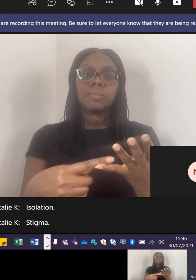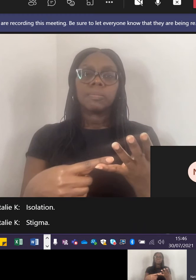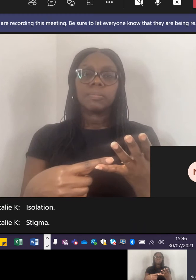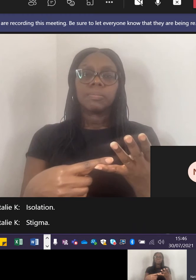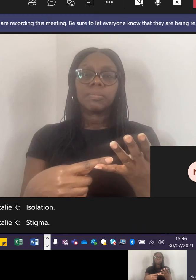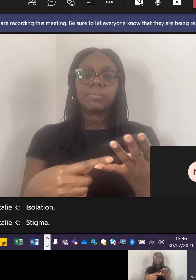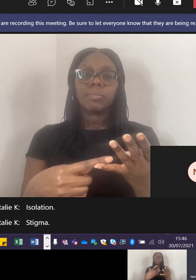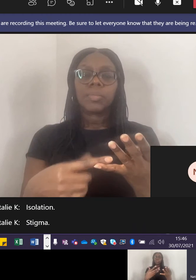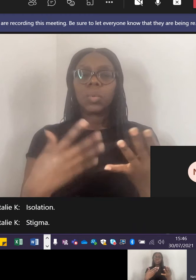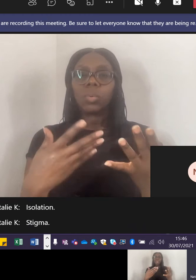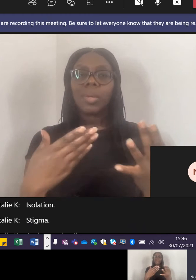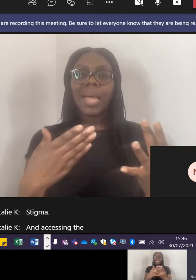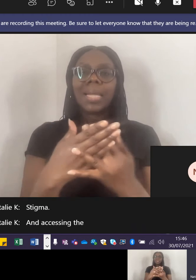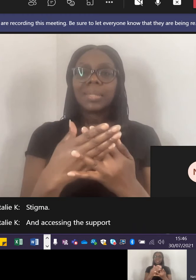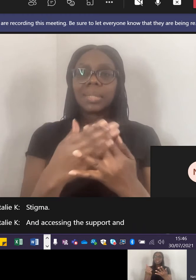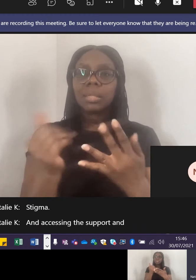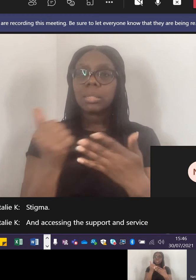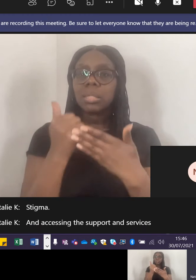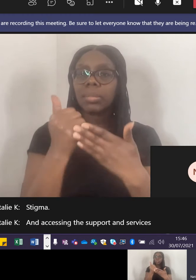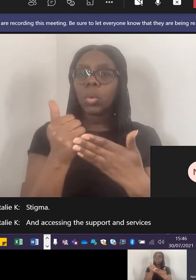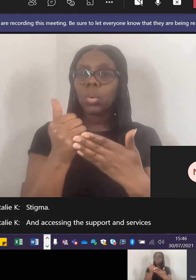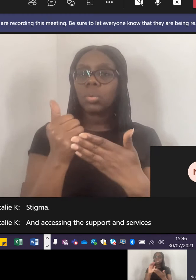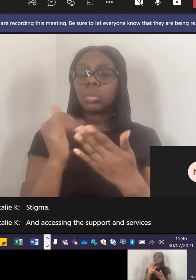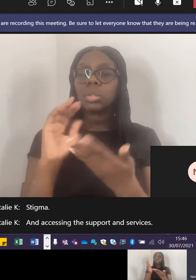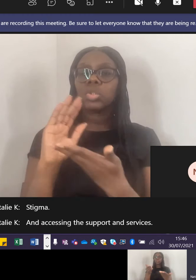and accessing the support and services.